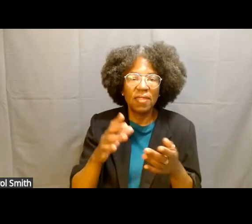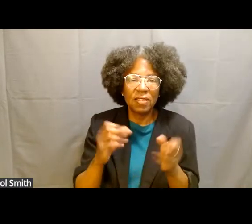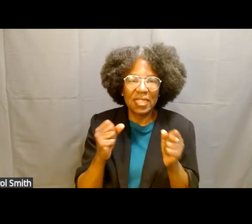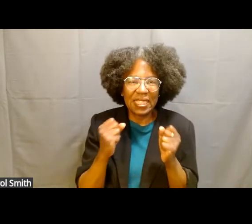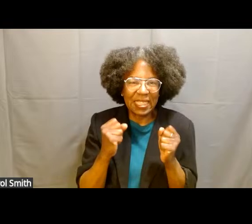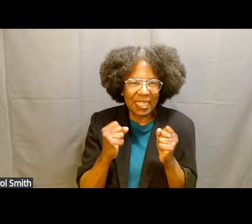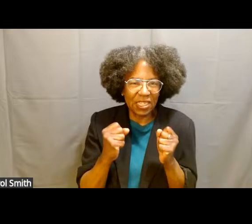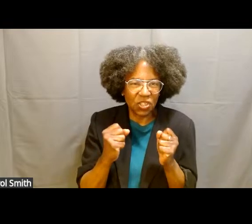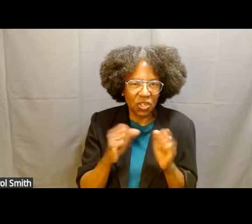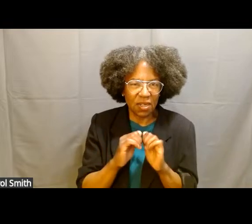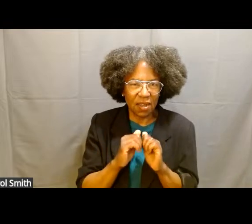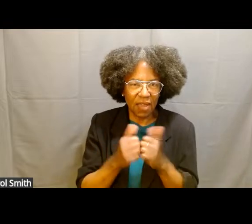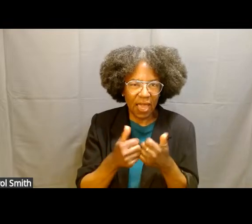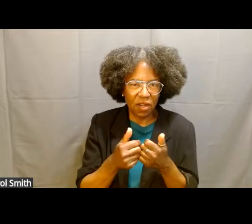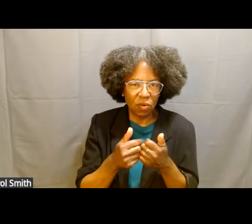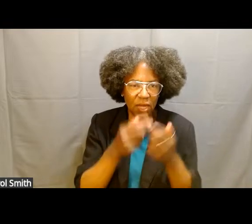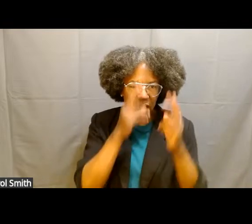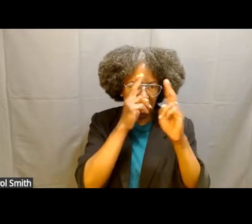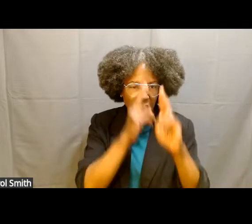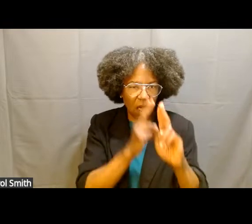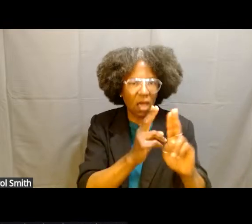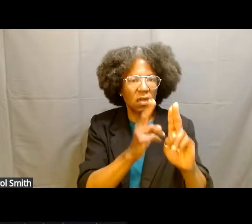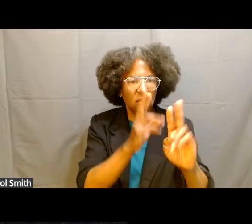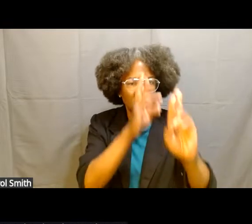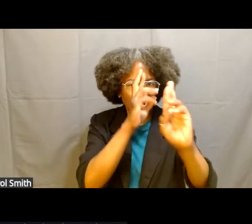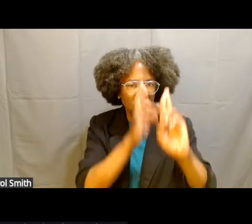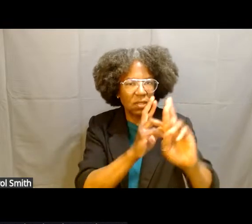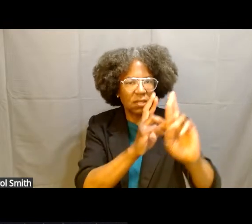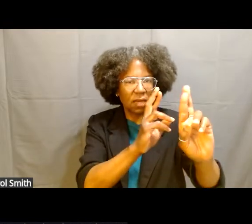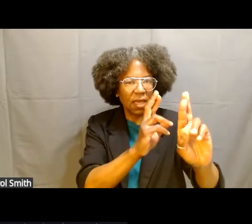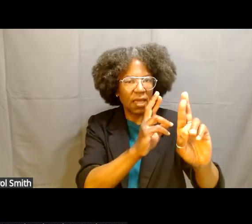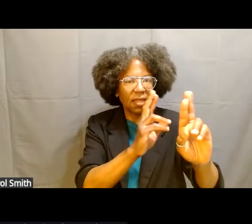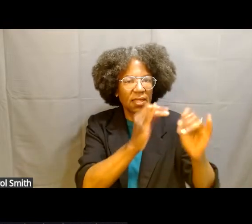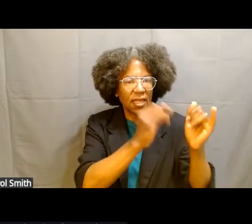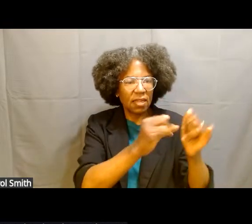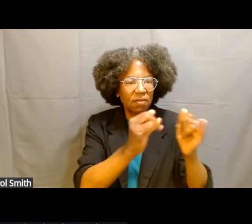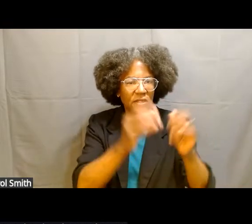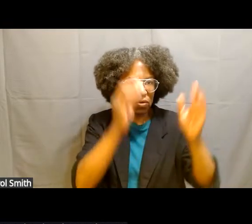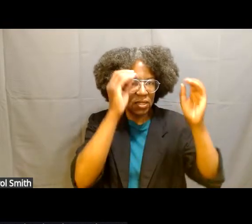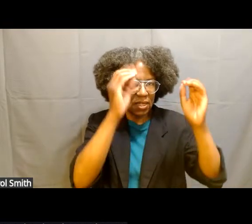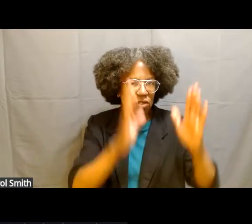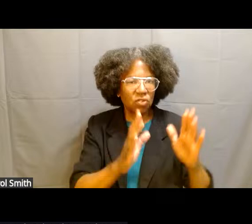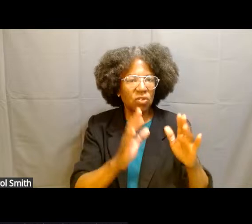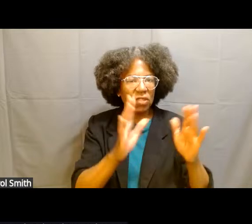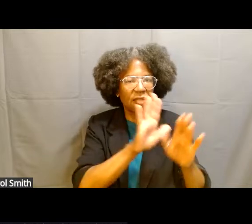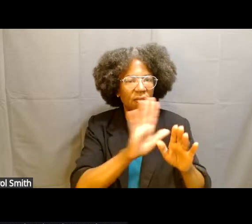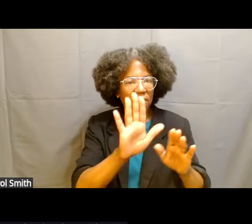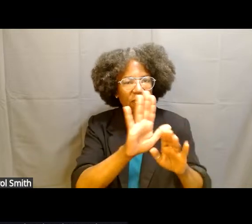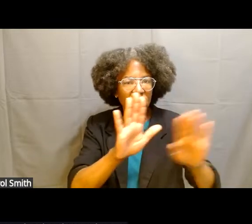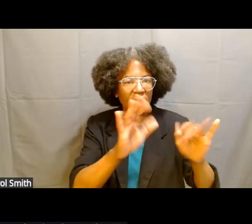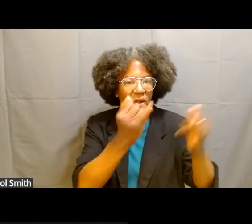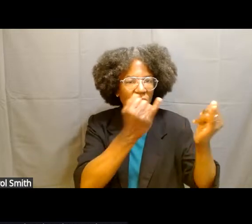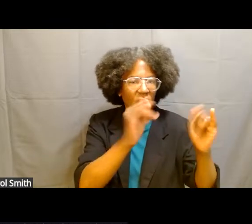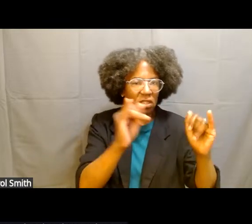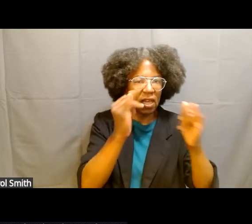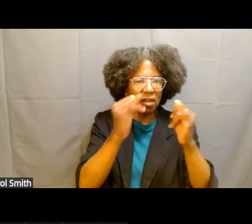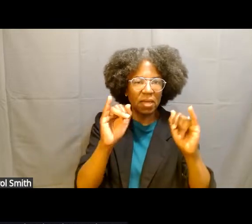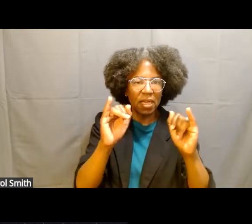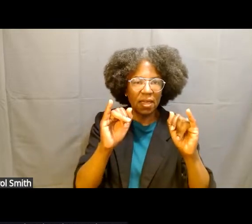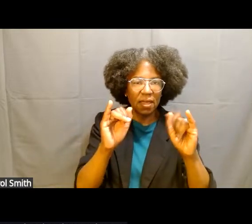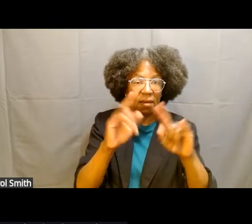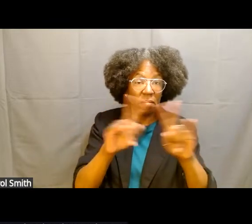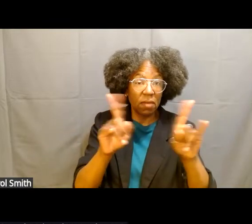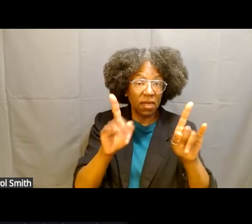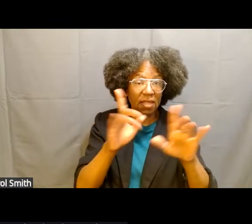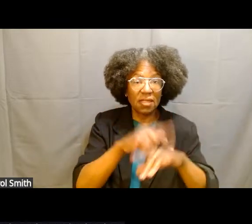we honor and respect the individual teacher's pace and autonomy, and yet at the same time, how do we create a